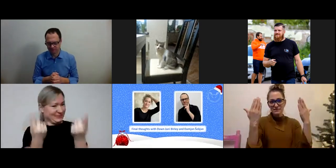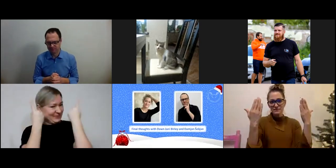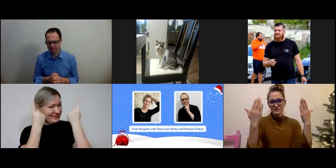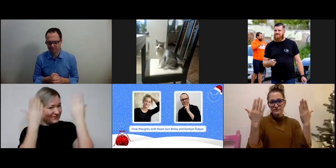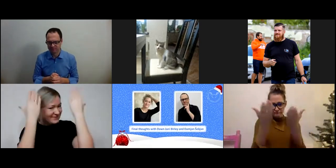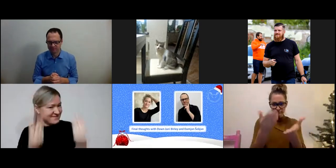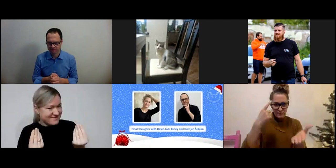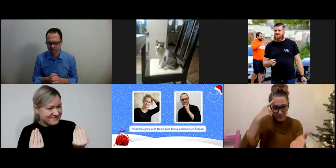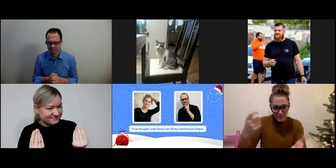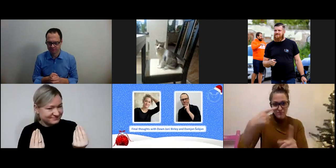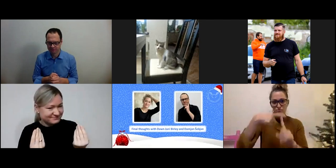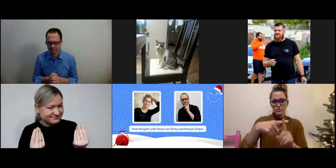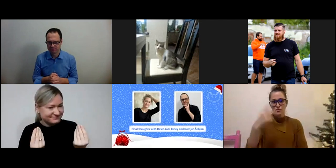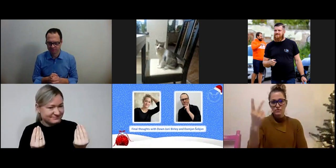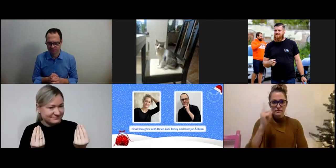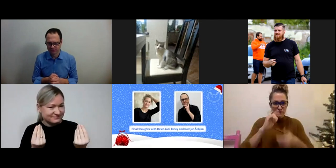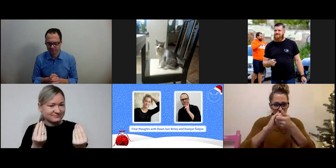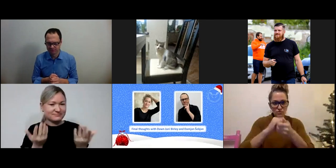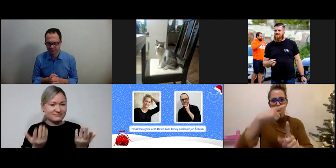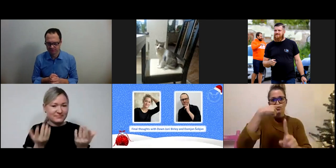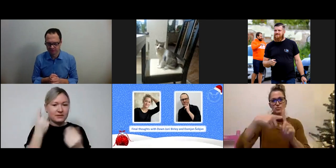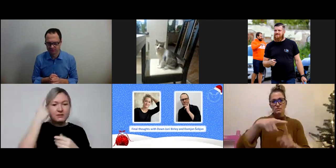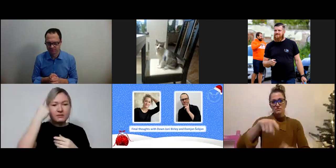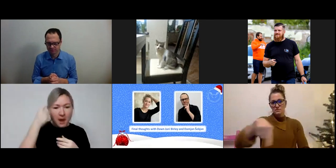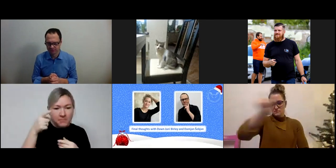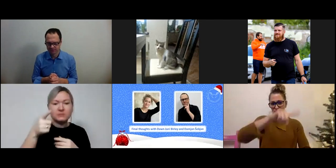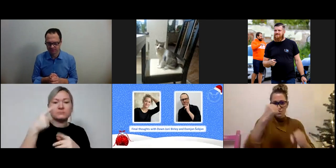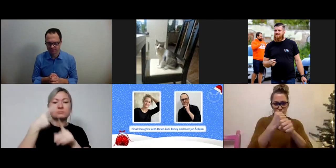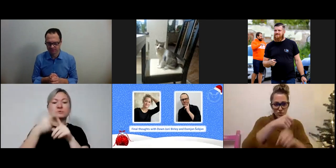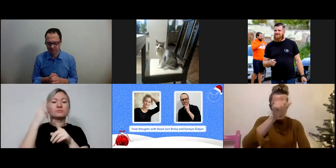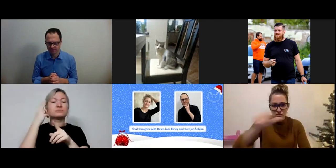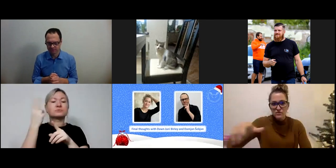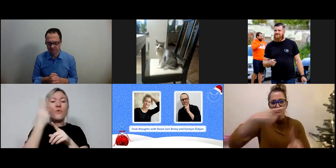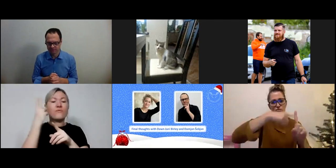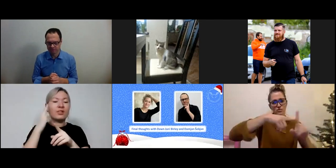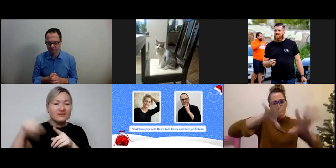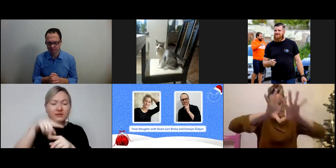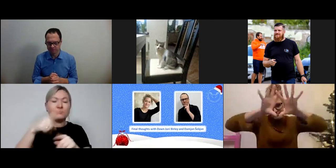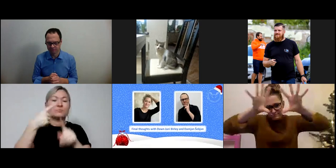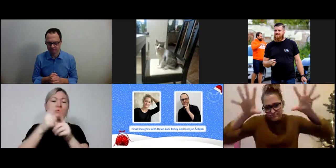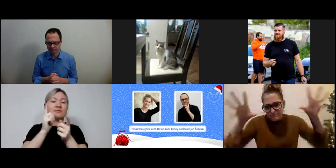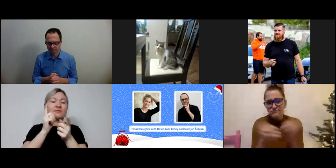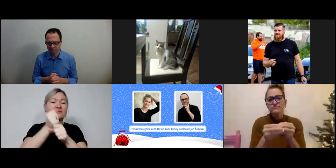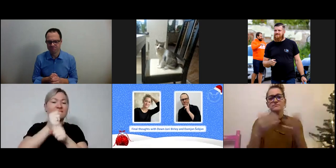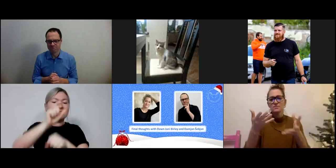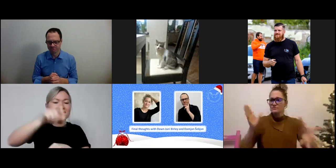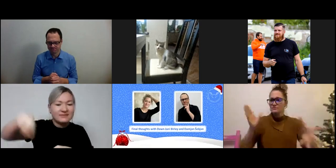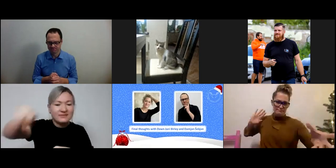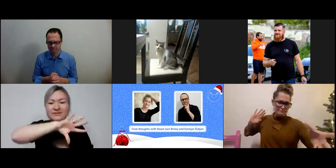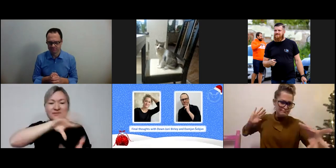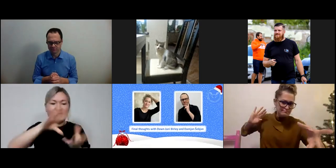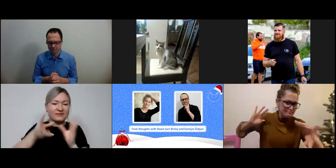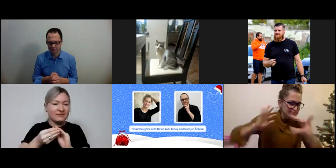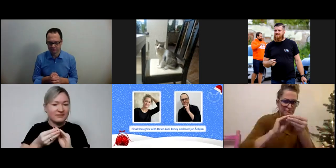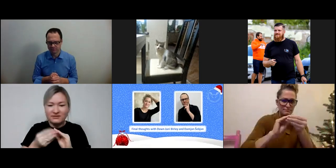So today is a very big day for Dami and the Dev Association and everyone working on this